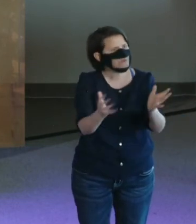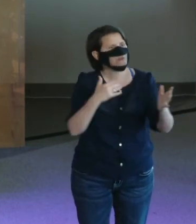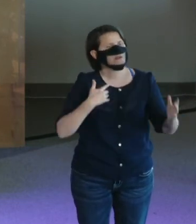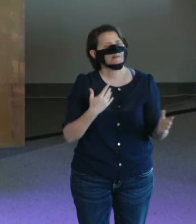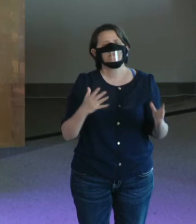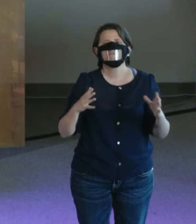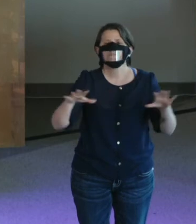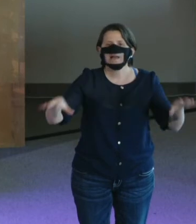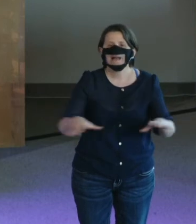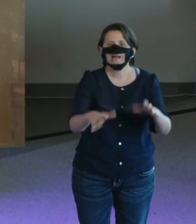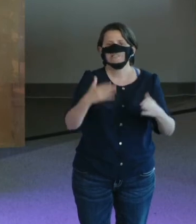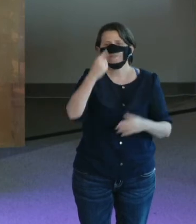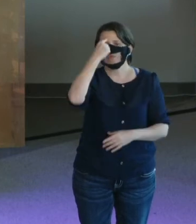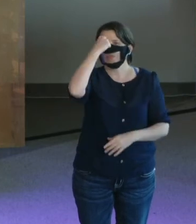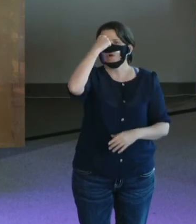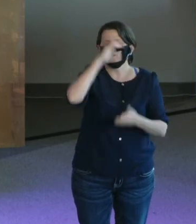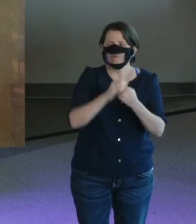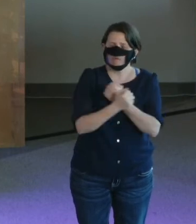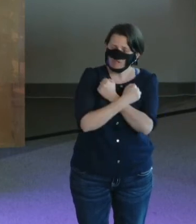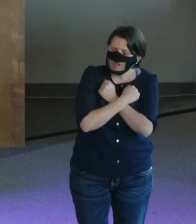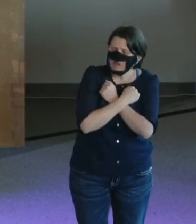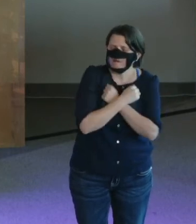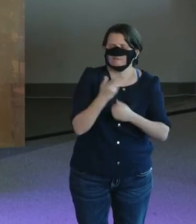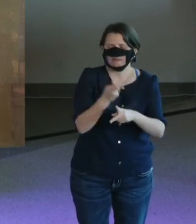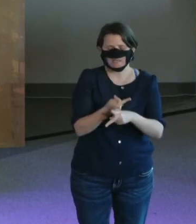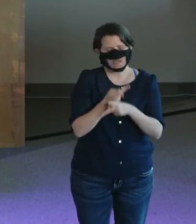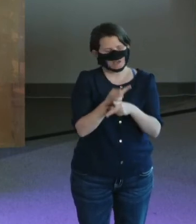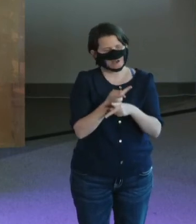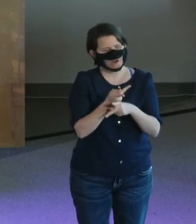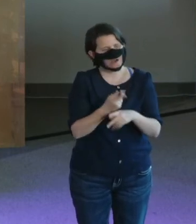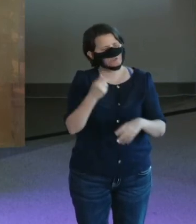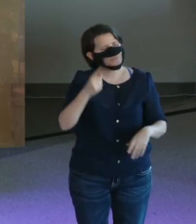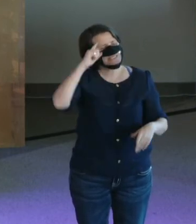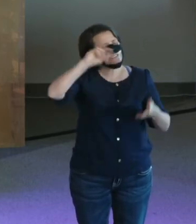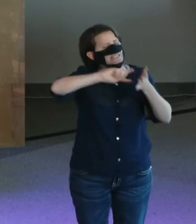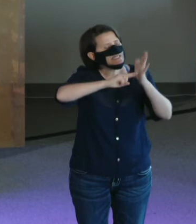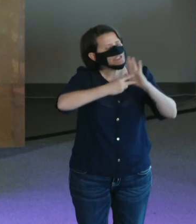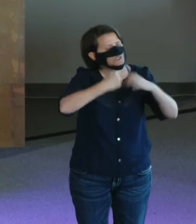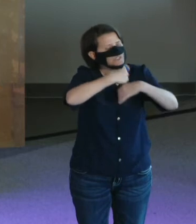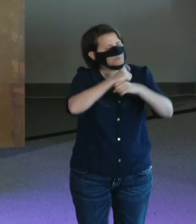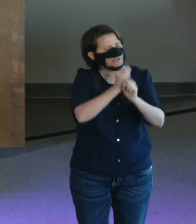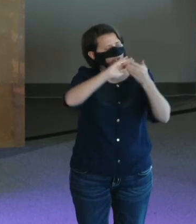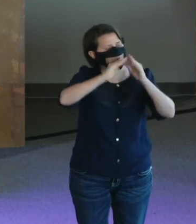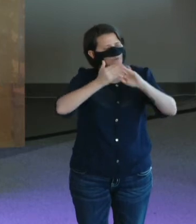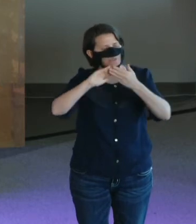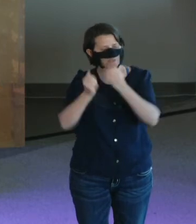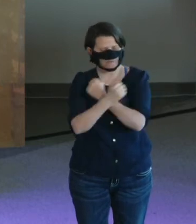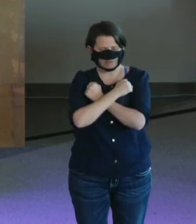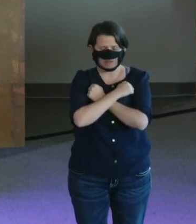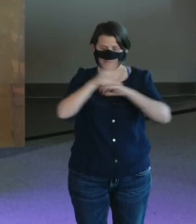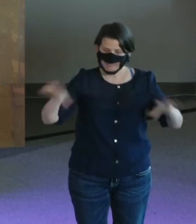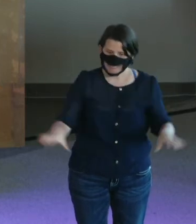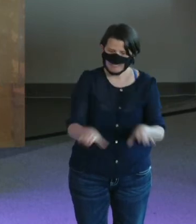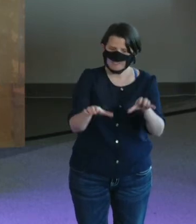thoughtful, loving care as we intentionally create a community of love in action,